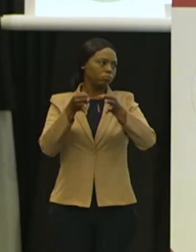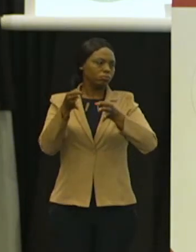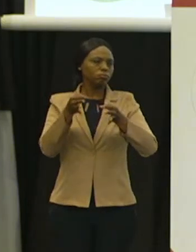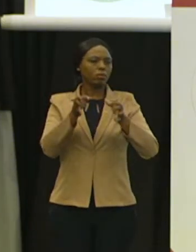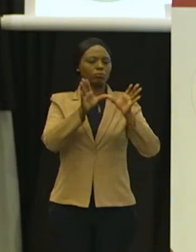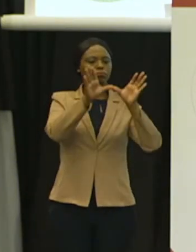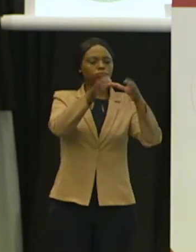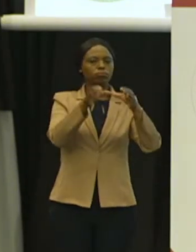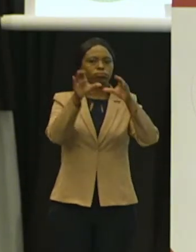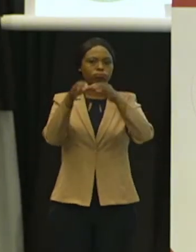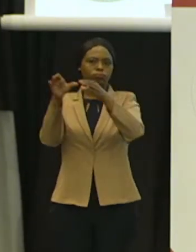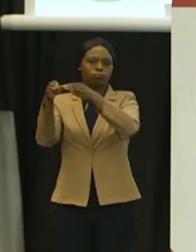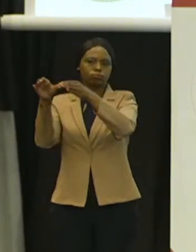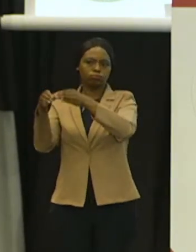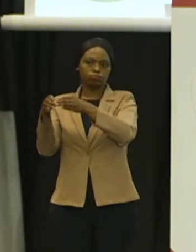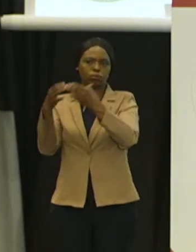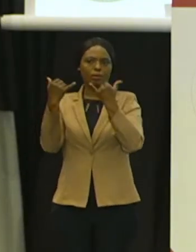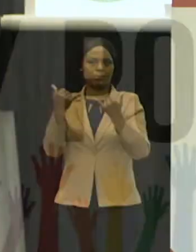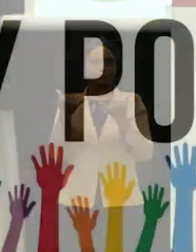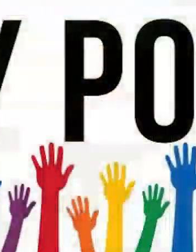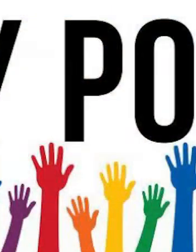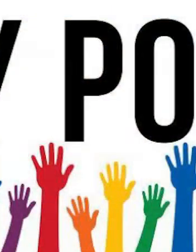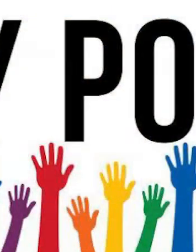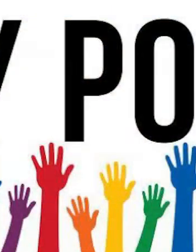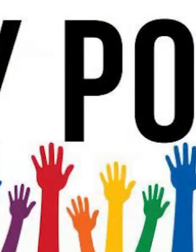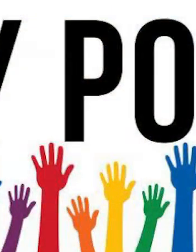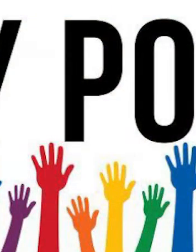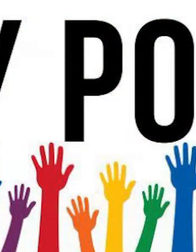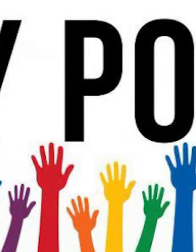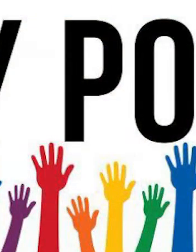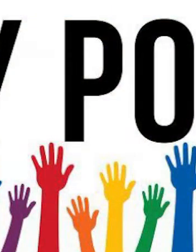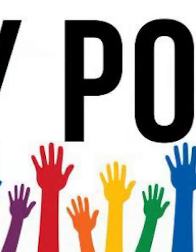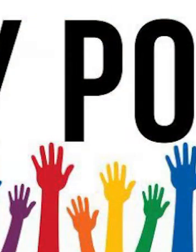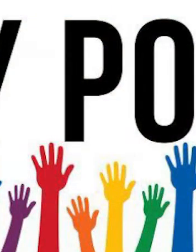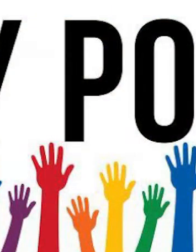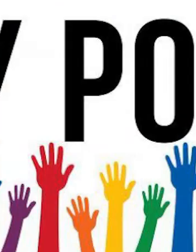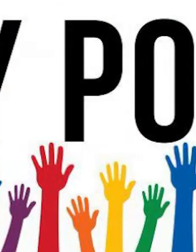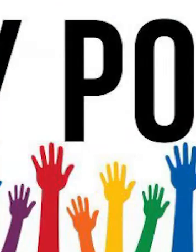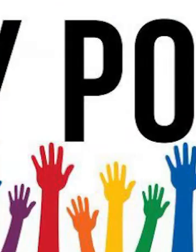parallel sessions that will be taking place from now until lunchtime.